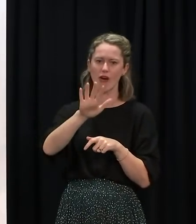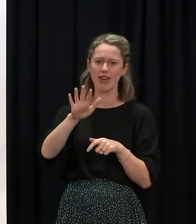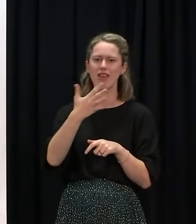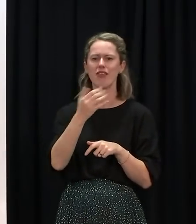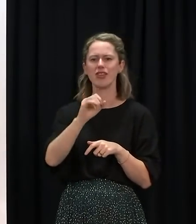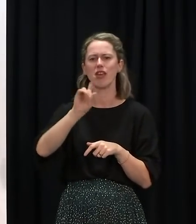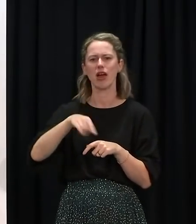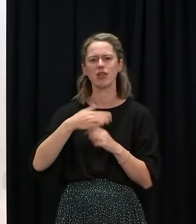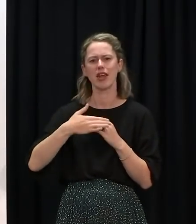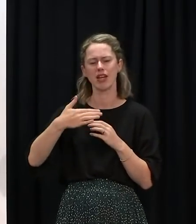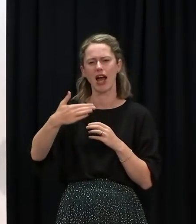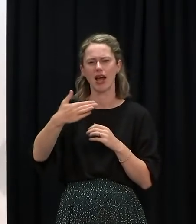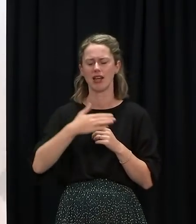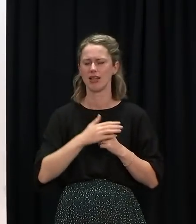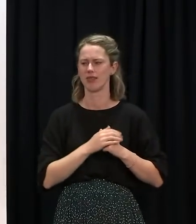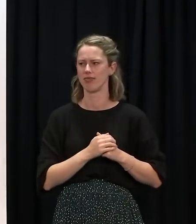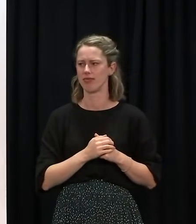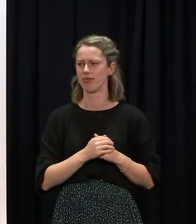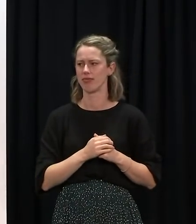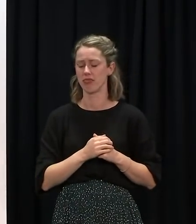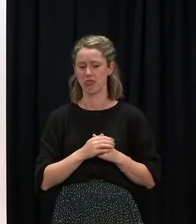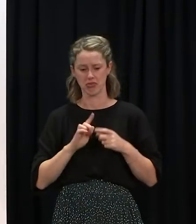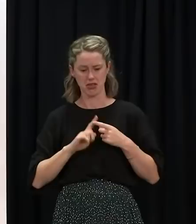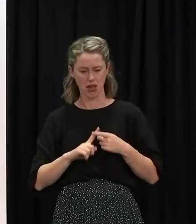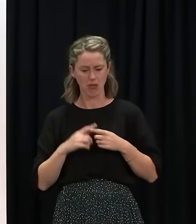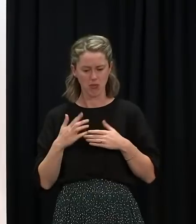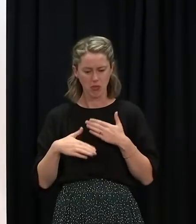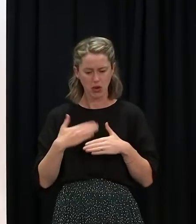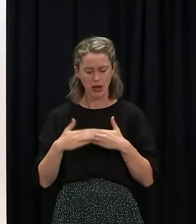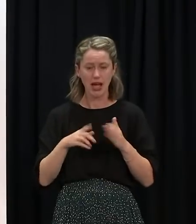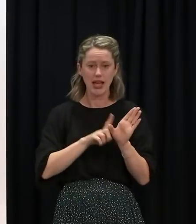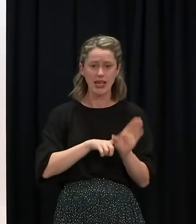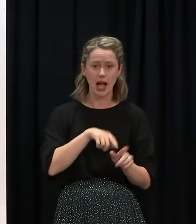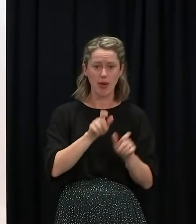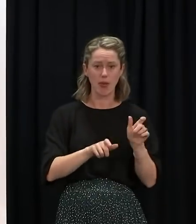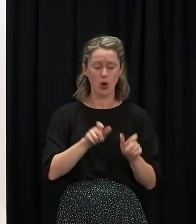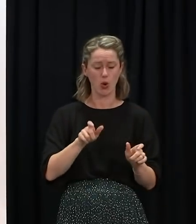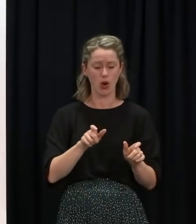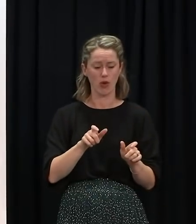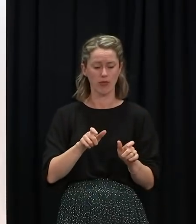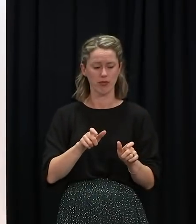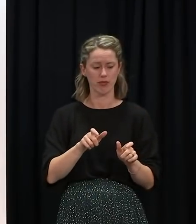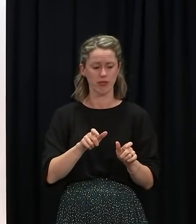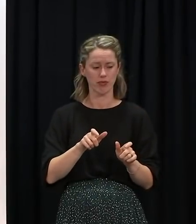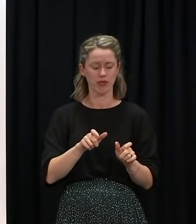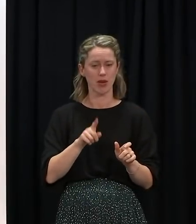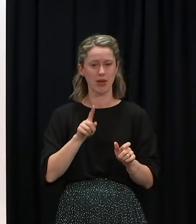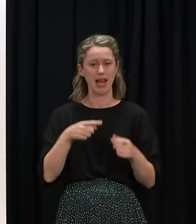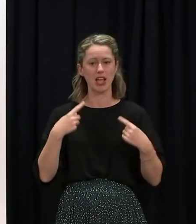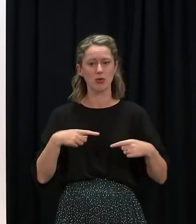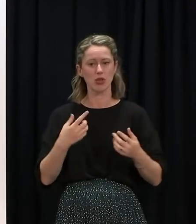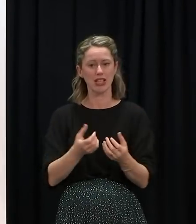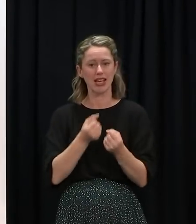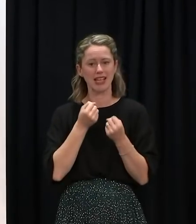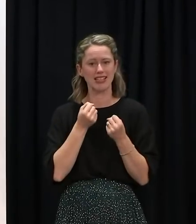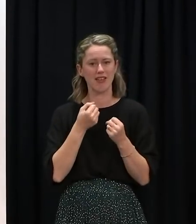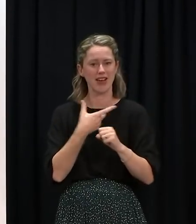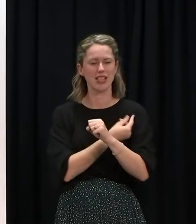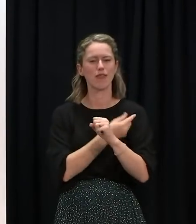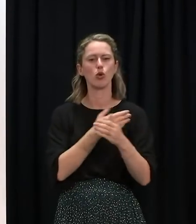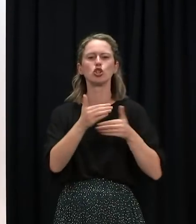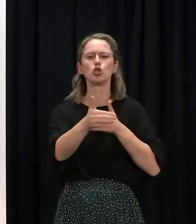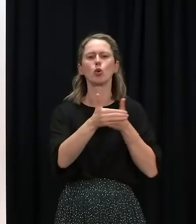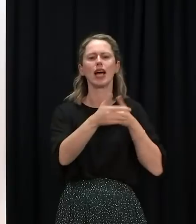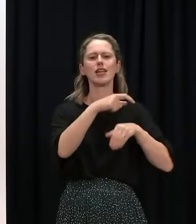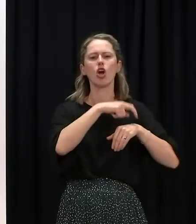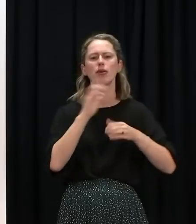at that rate of around 50,000 a day, which we are still doing. Younger people have had access to the vaccine, have been eligible for the vaccine for the least amount of